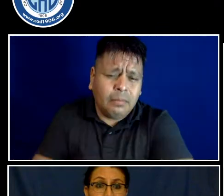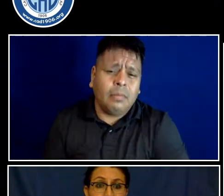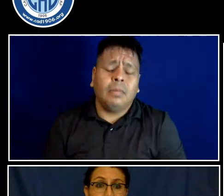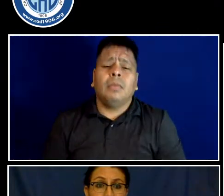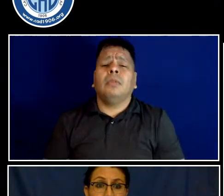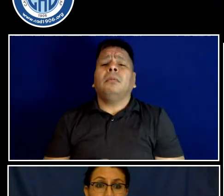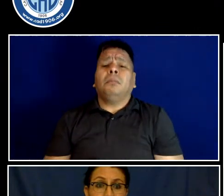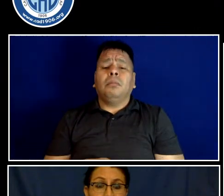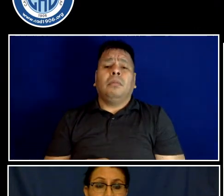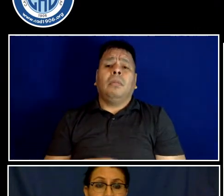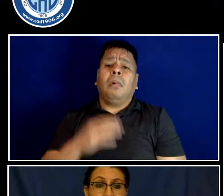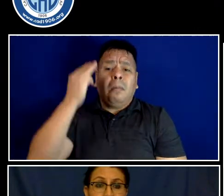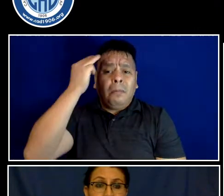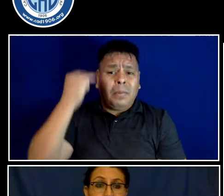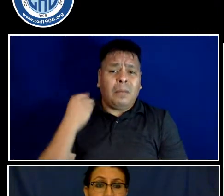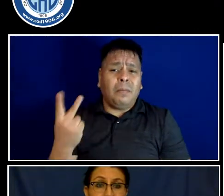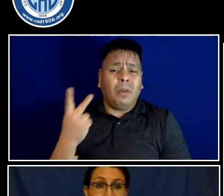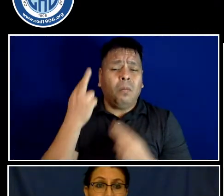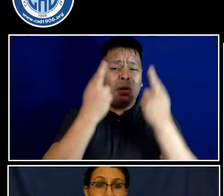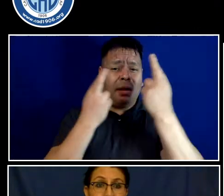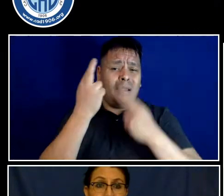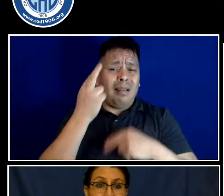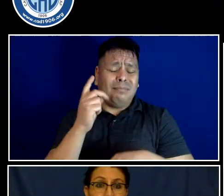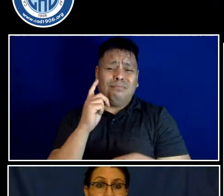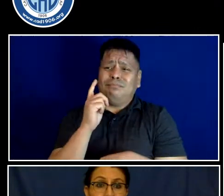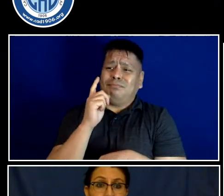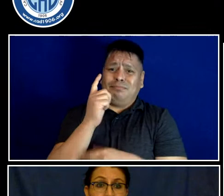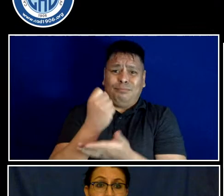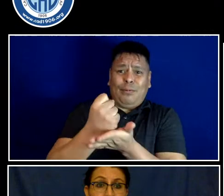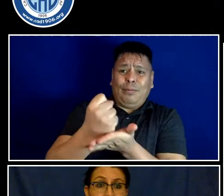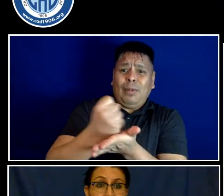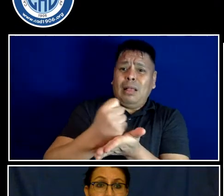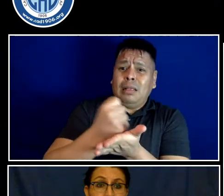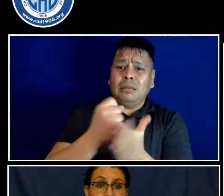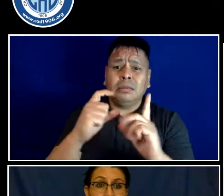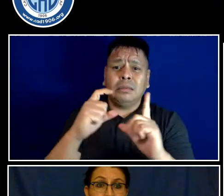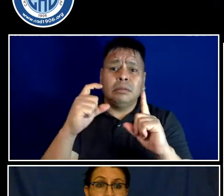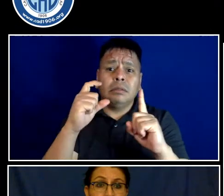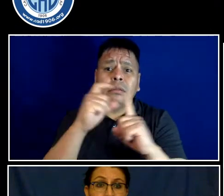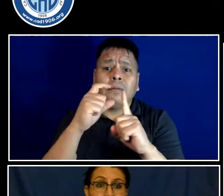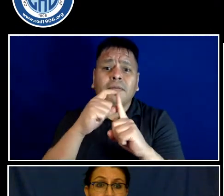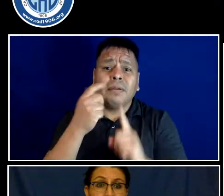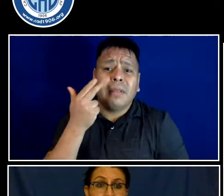that we celebrate. We do celebrate Independence Day. Columbus Day is also included there.